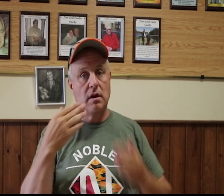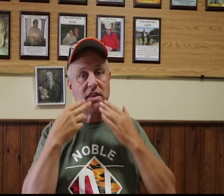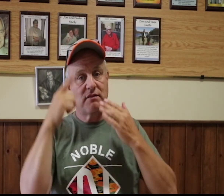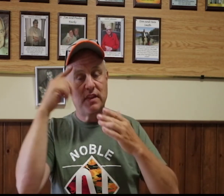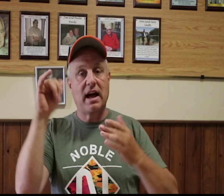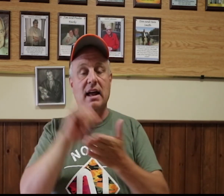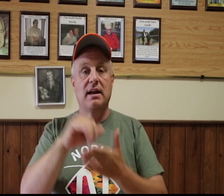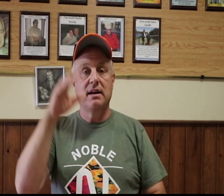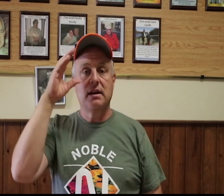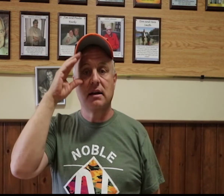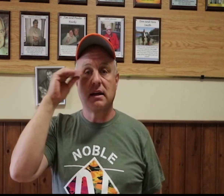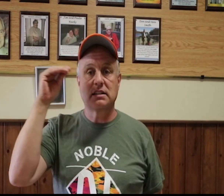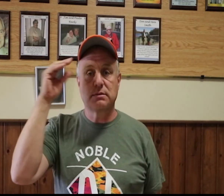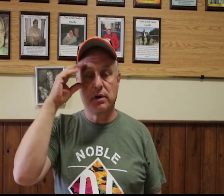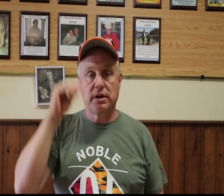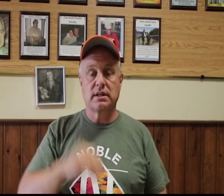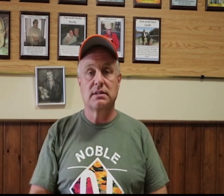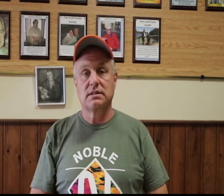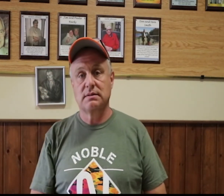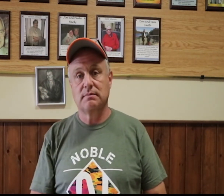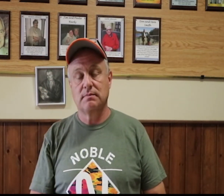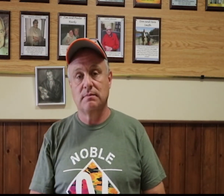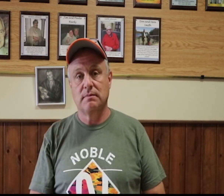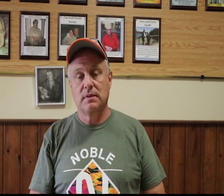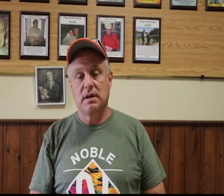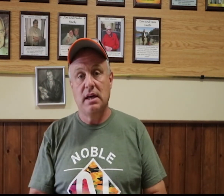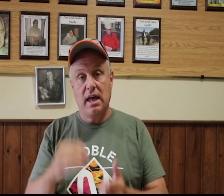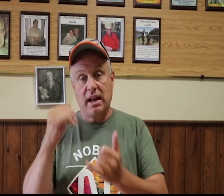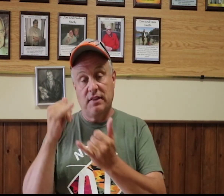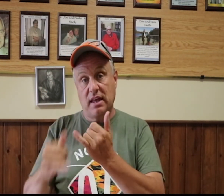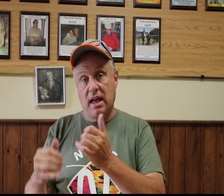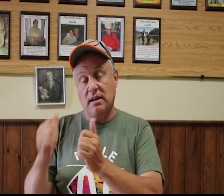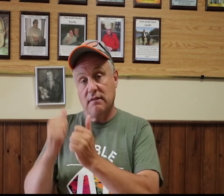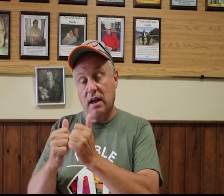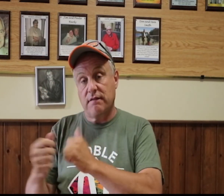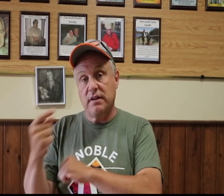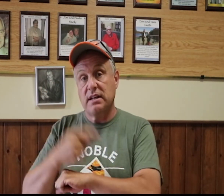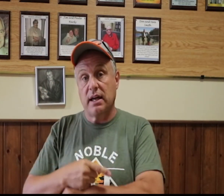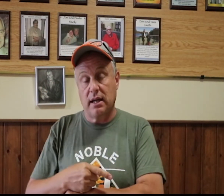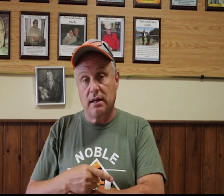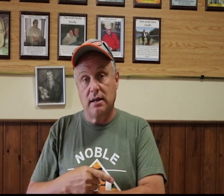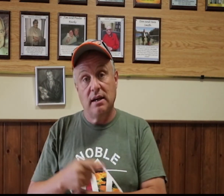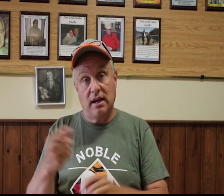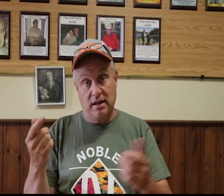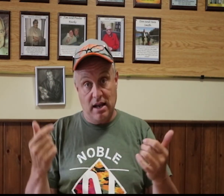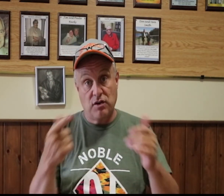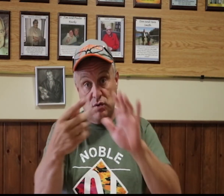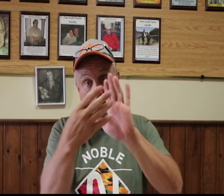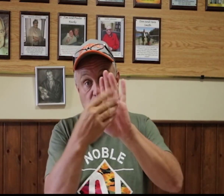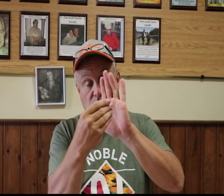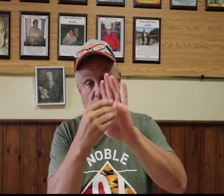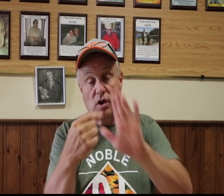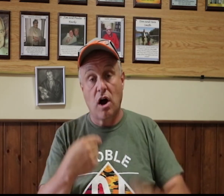Thankful for that experience. And at the end of every day, and now this is where you can copy